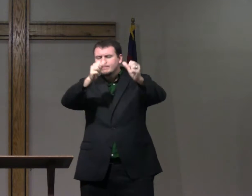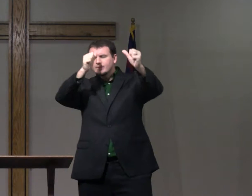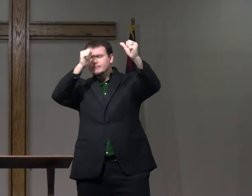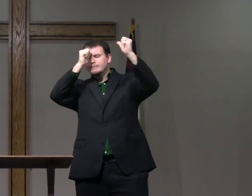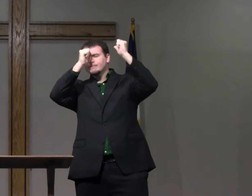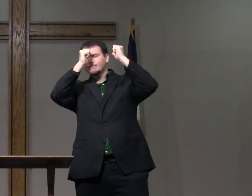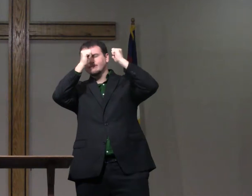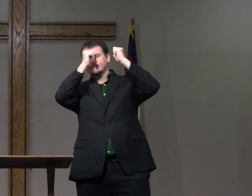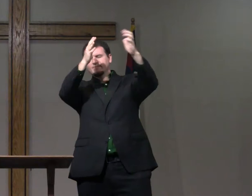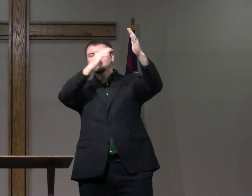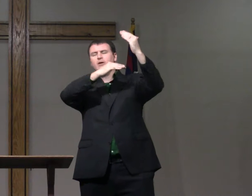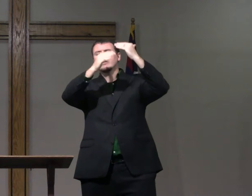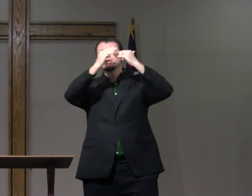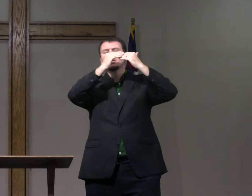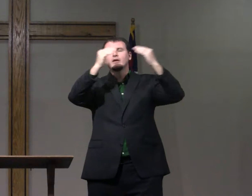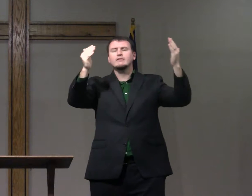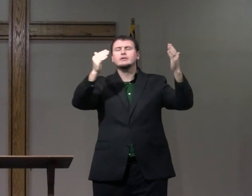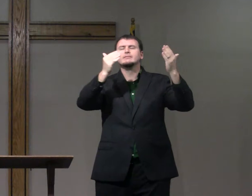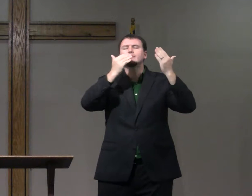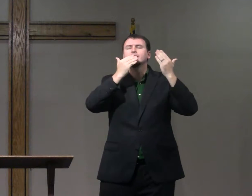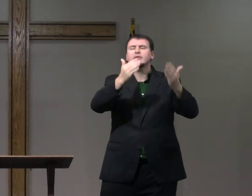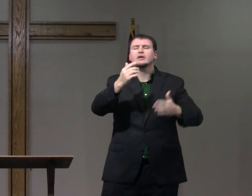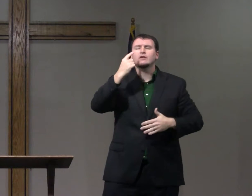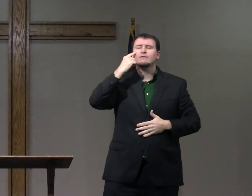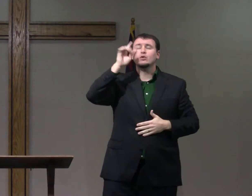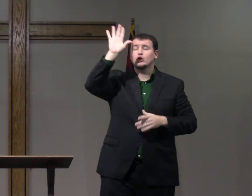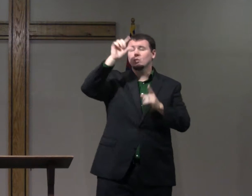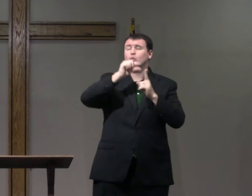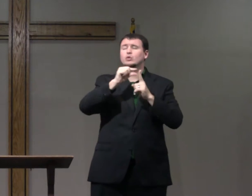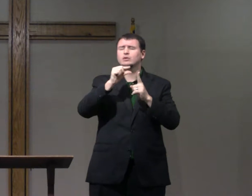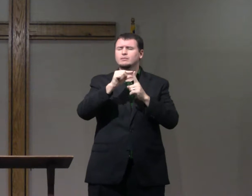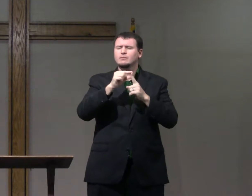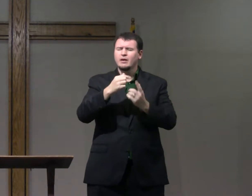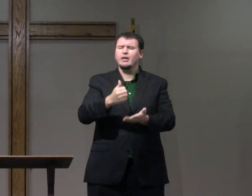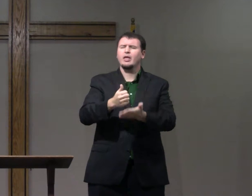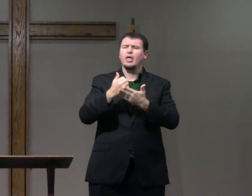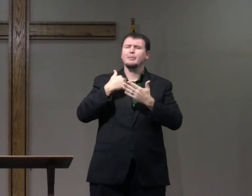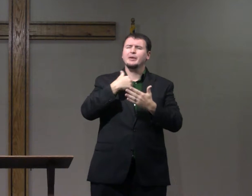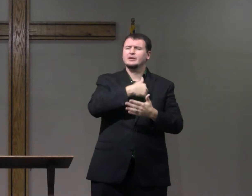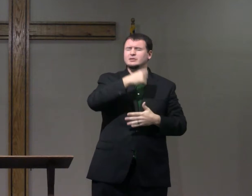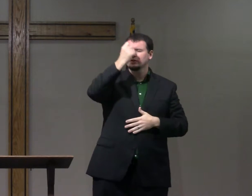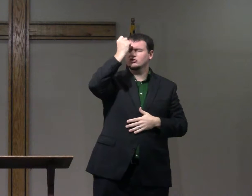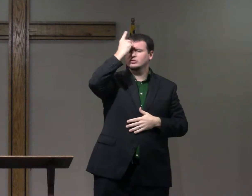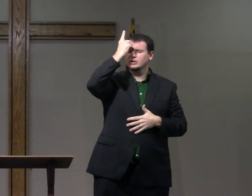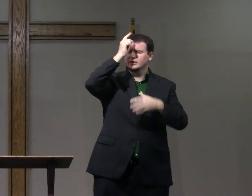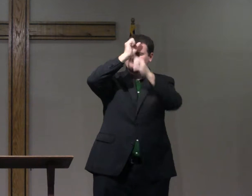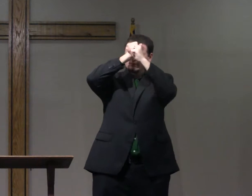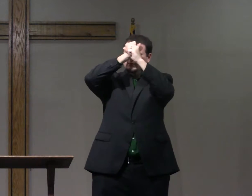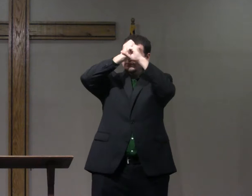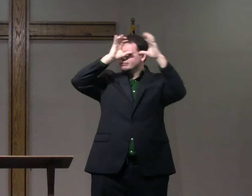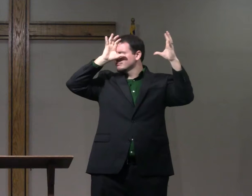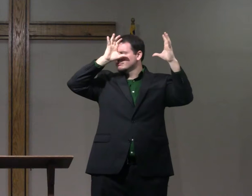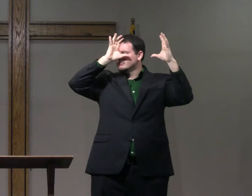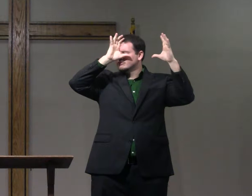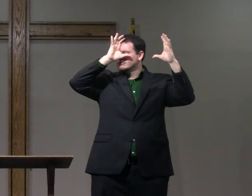shall be saved. Let's pray. Father in heaven, thank you for your word. Help us to understand